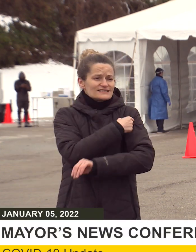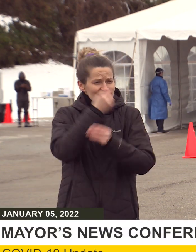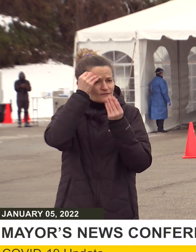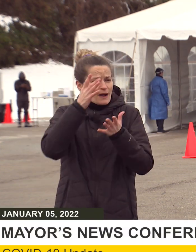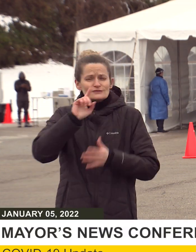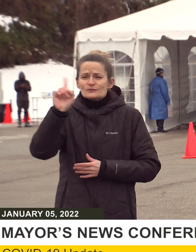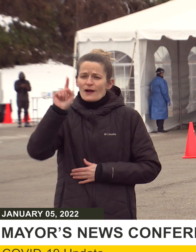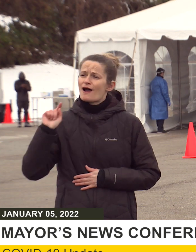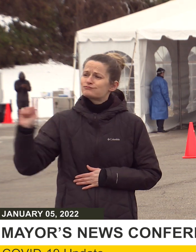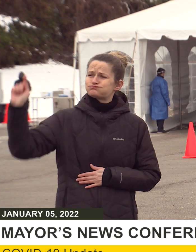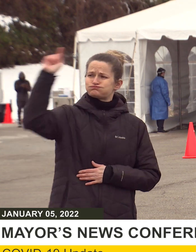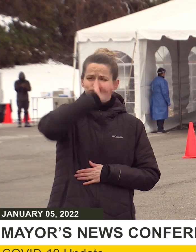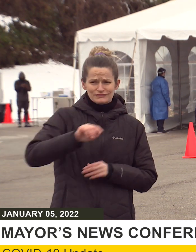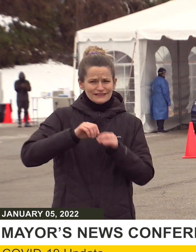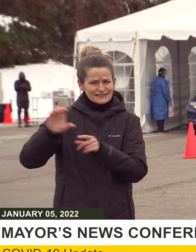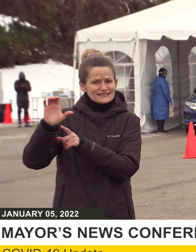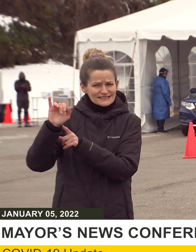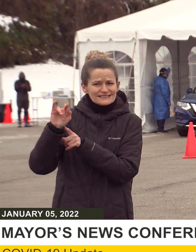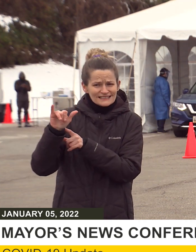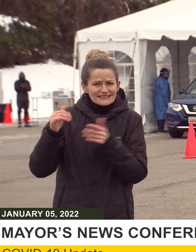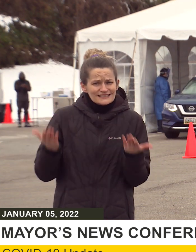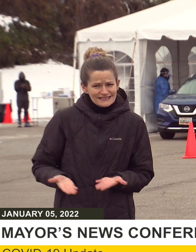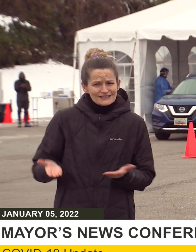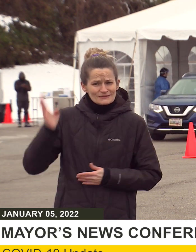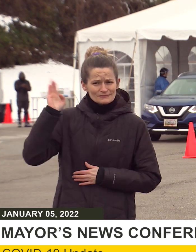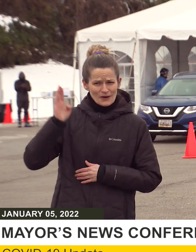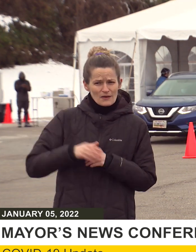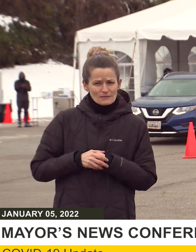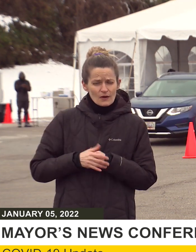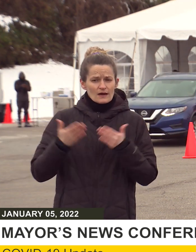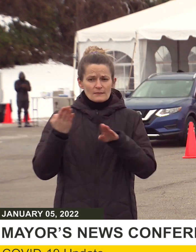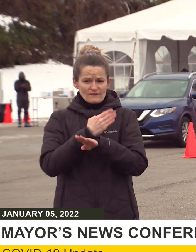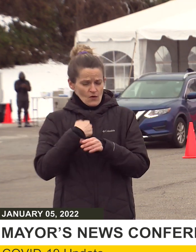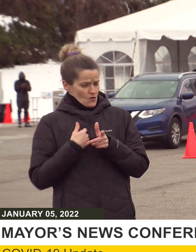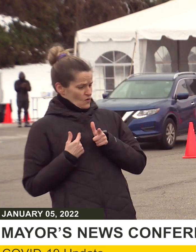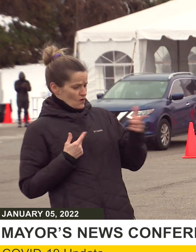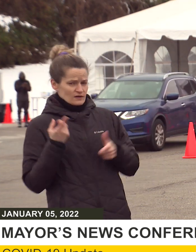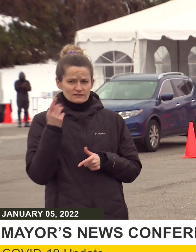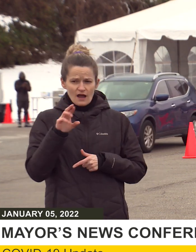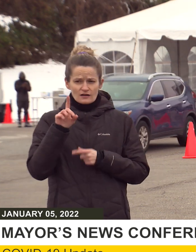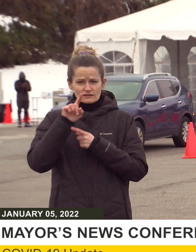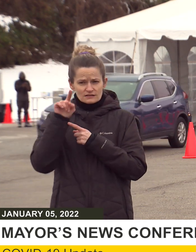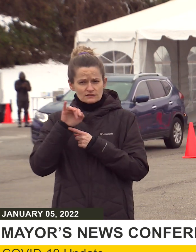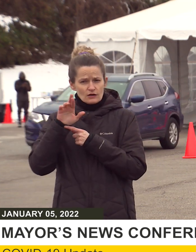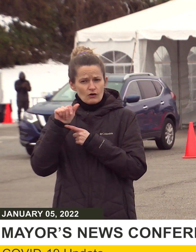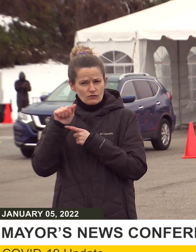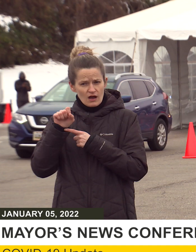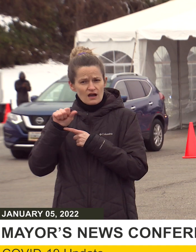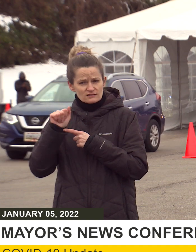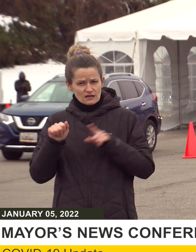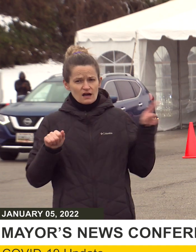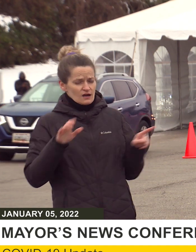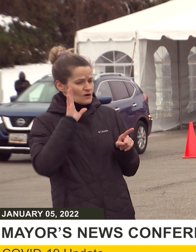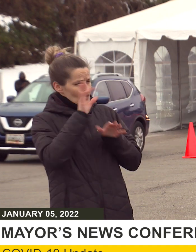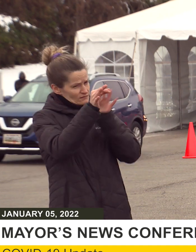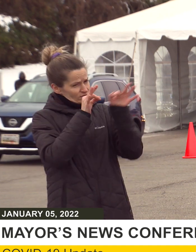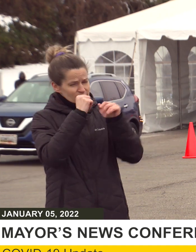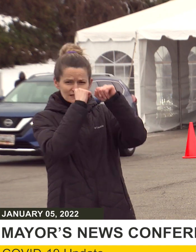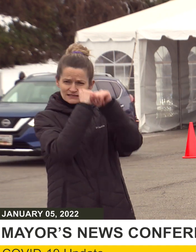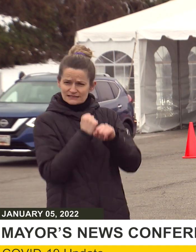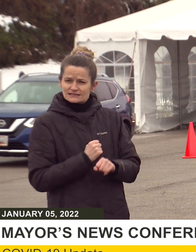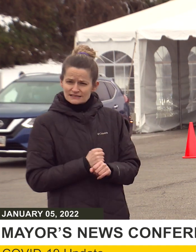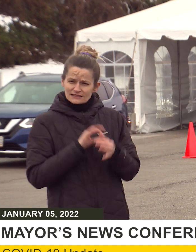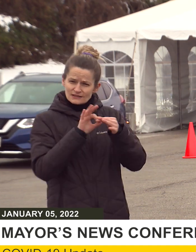there are a few things that I want to say before I hand it over to Dr. D to discuss the current metrics and actions specific to the health